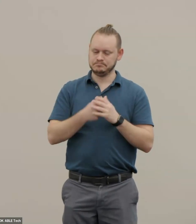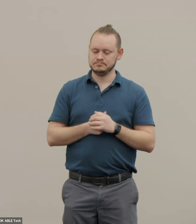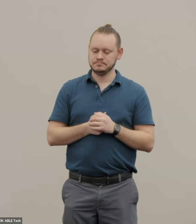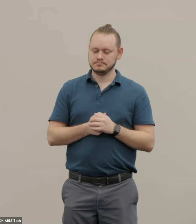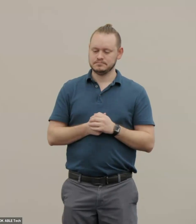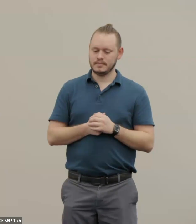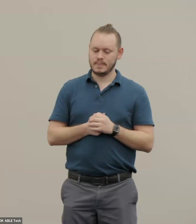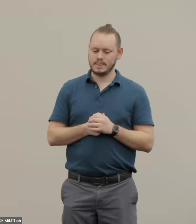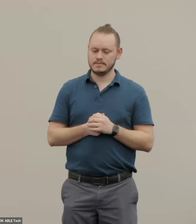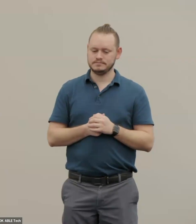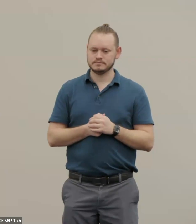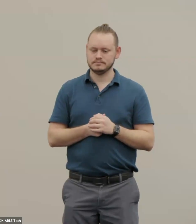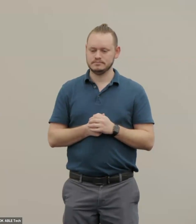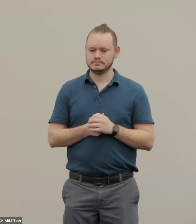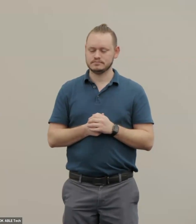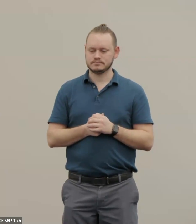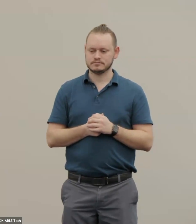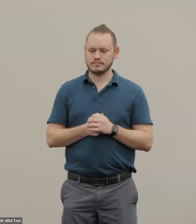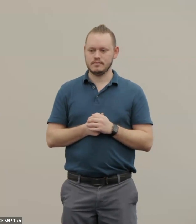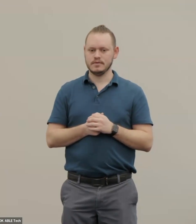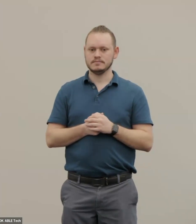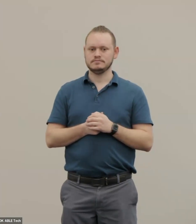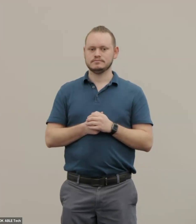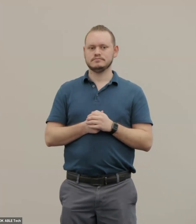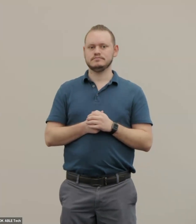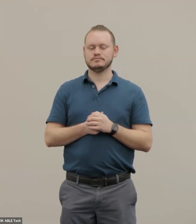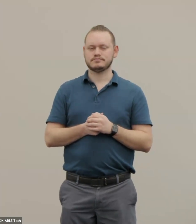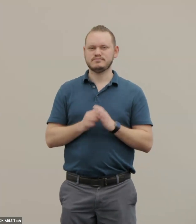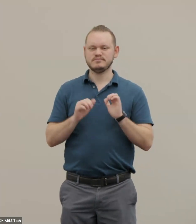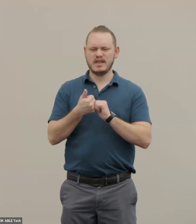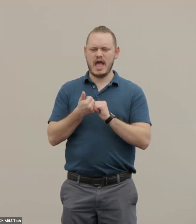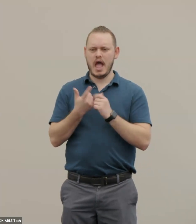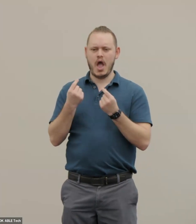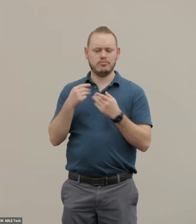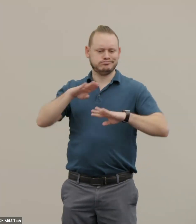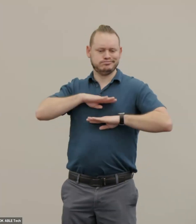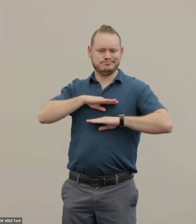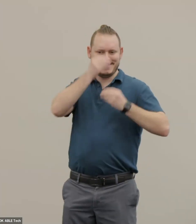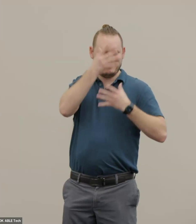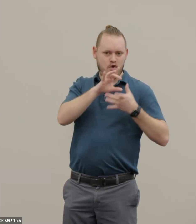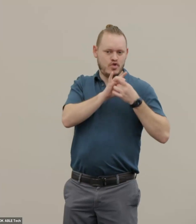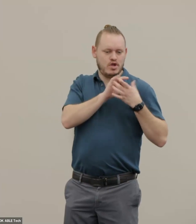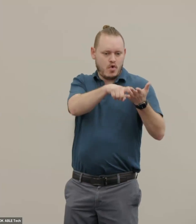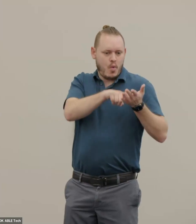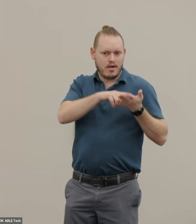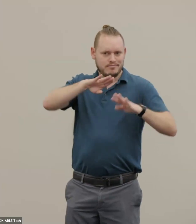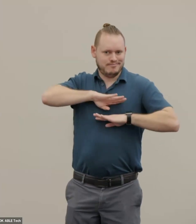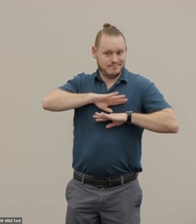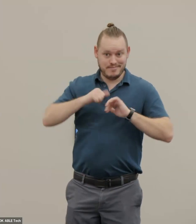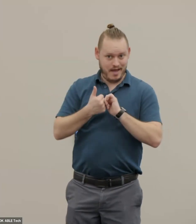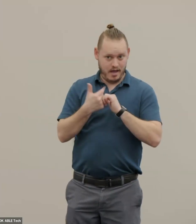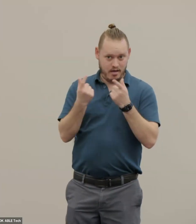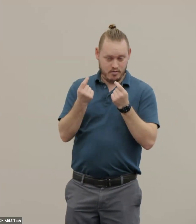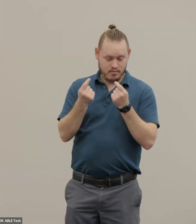and this is how we satisfy info and relationships, right? What we're going to do is